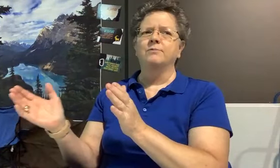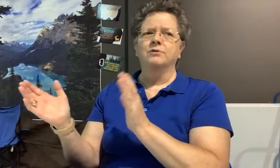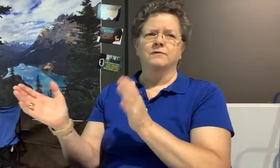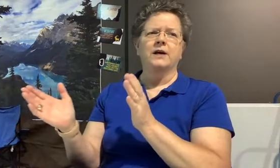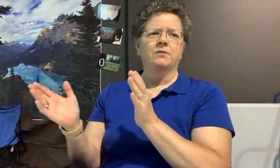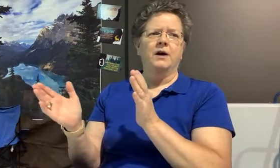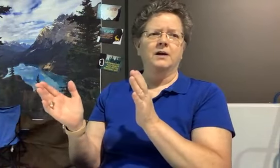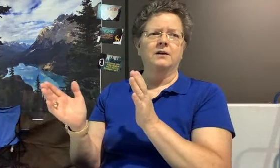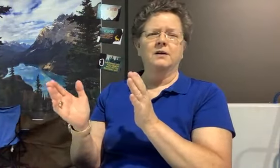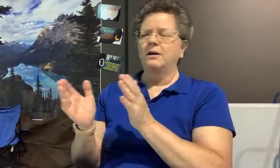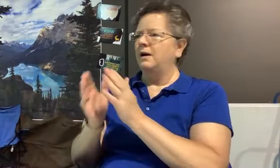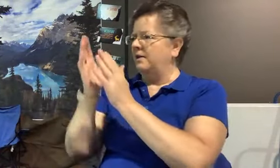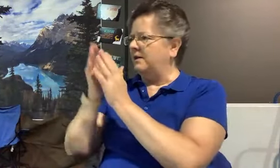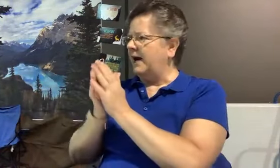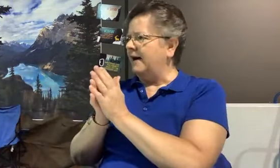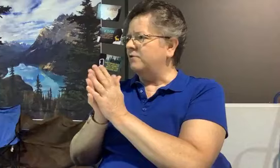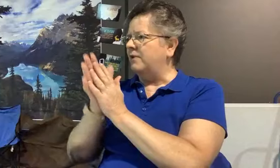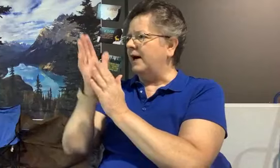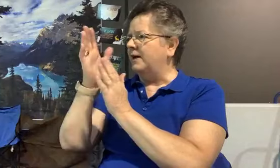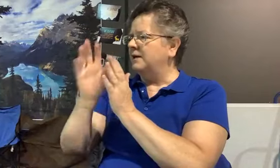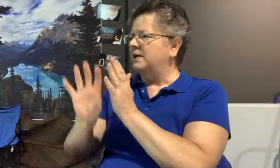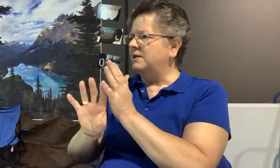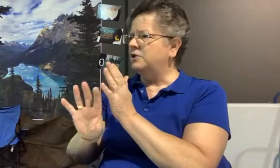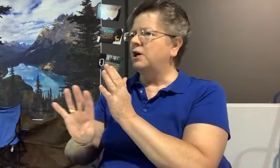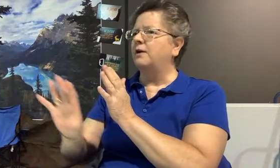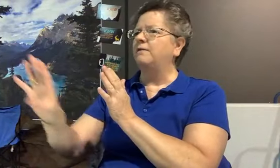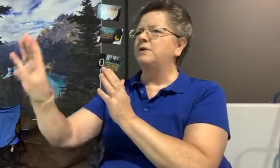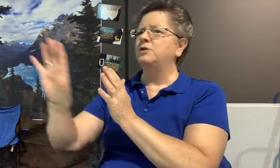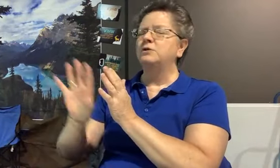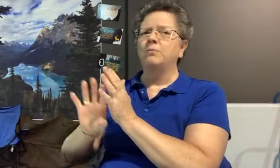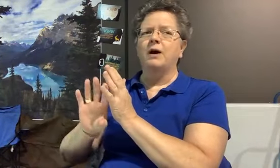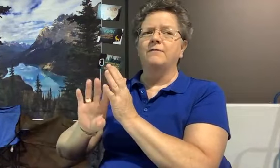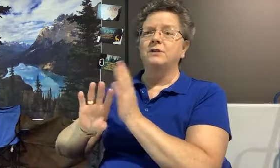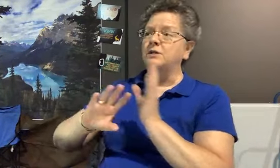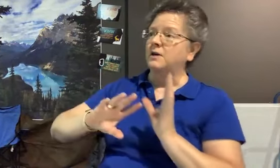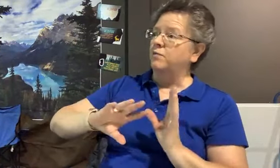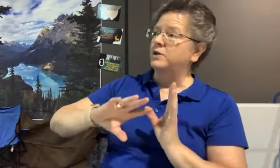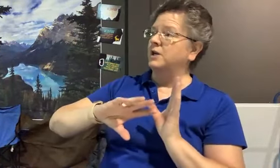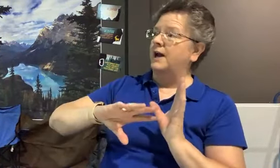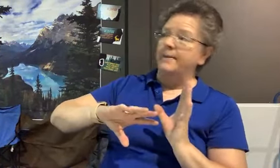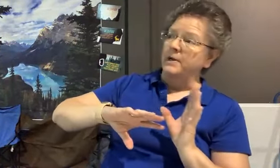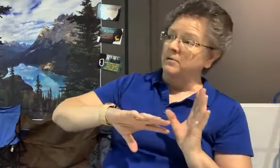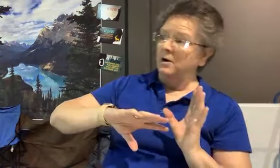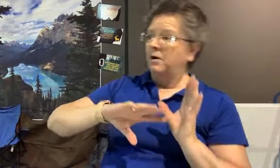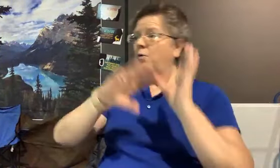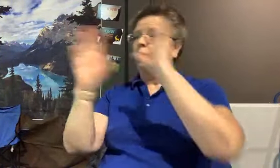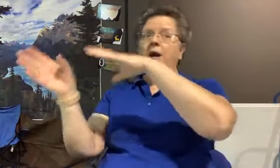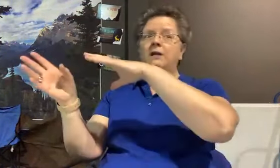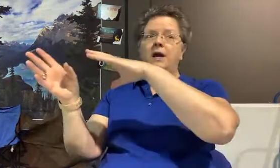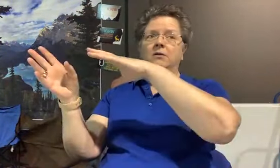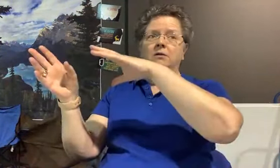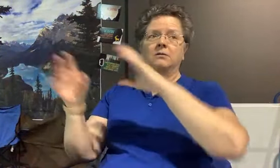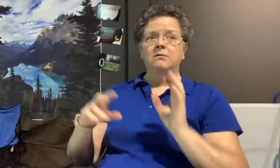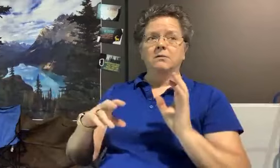chapters of Zechariah. And then after that, he's sharing visions and prophecies of what's going to happen way later.